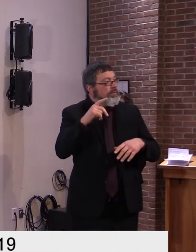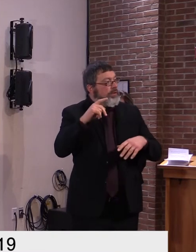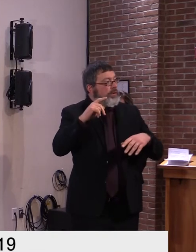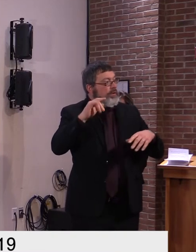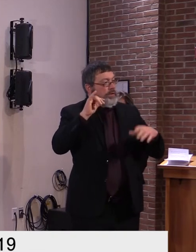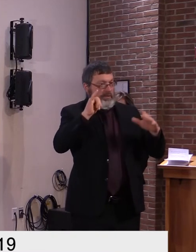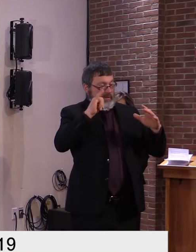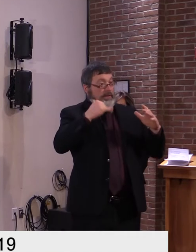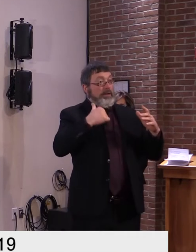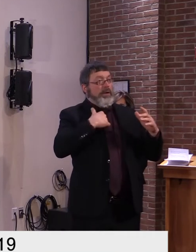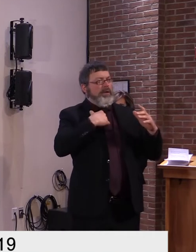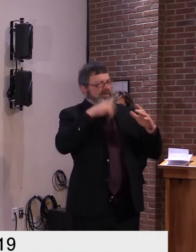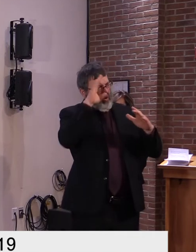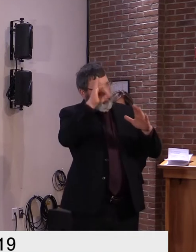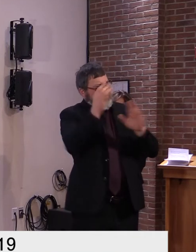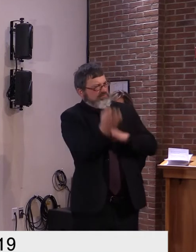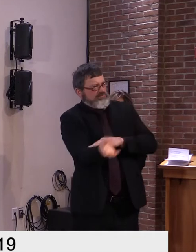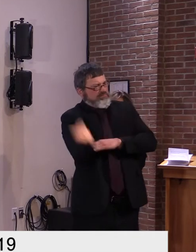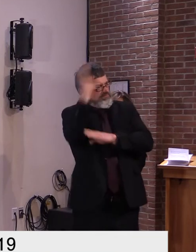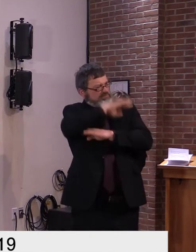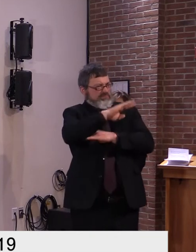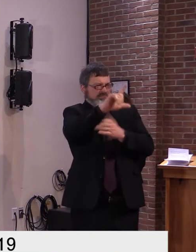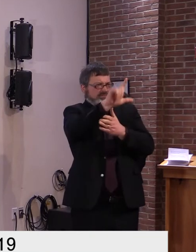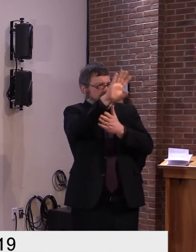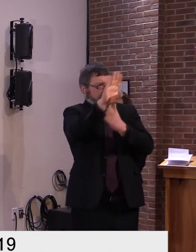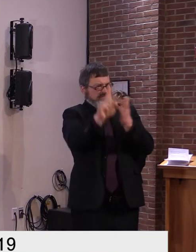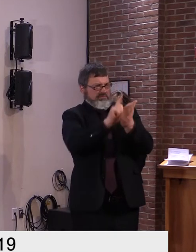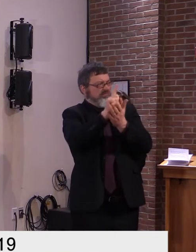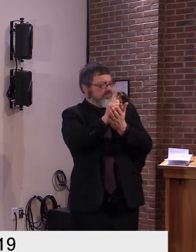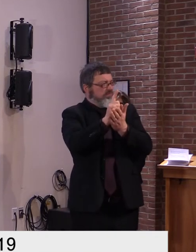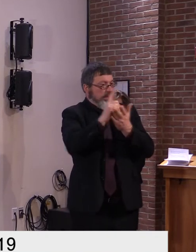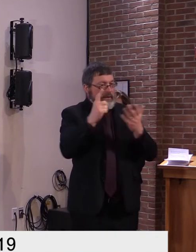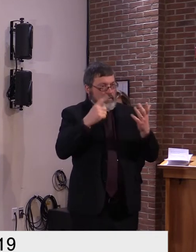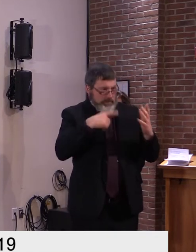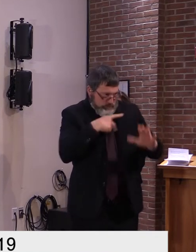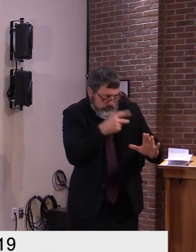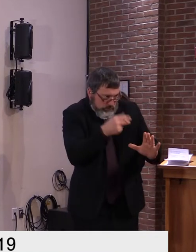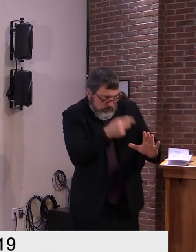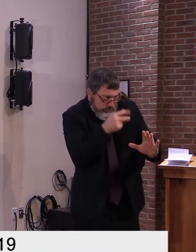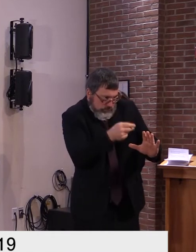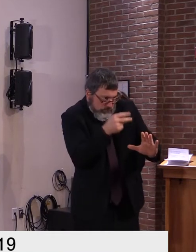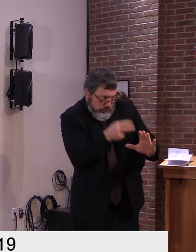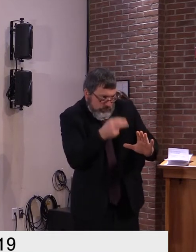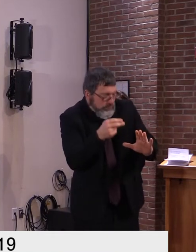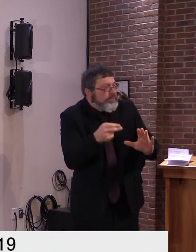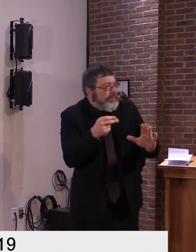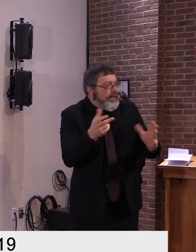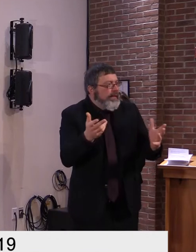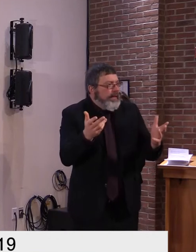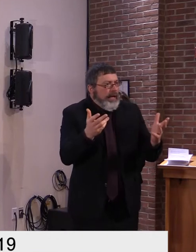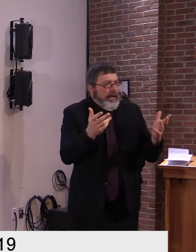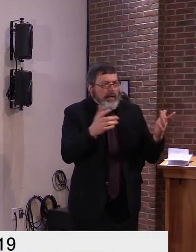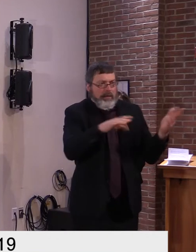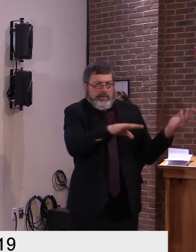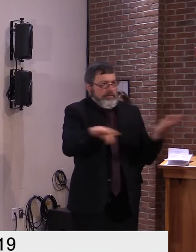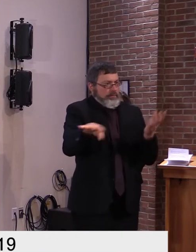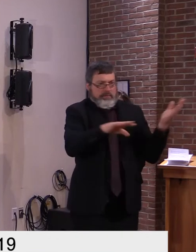a vaccine clinic each evening, you can only get so much throughput if you want to do that safely and